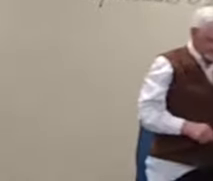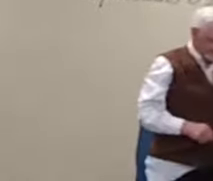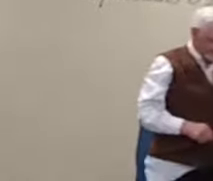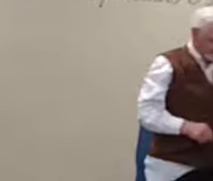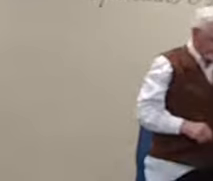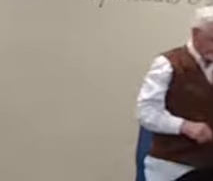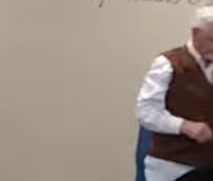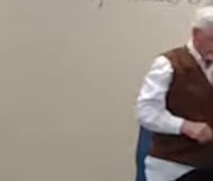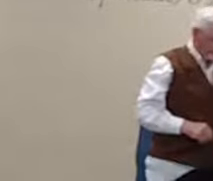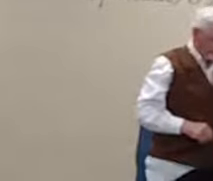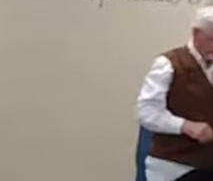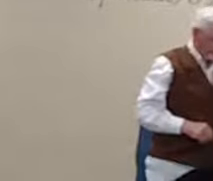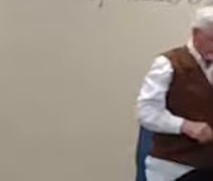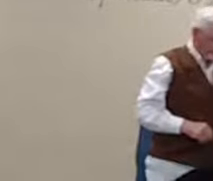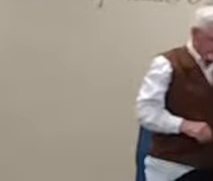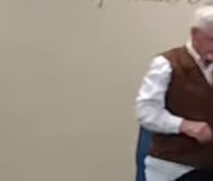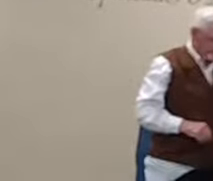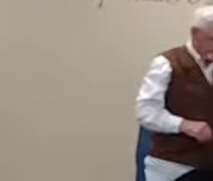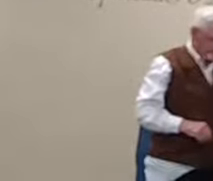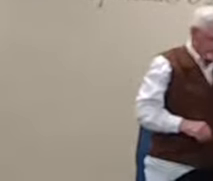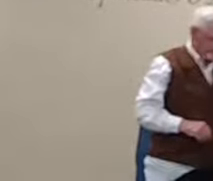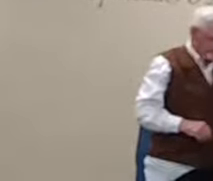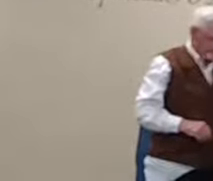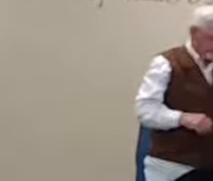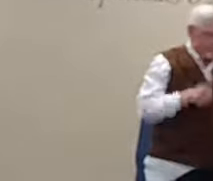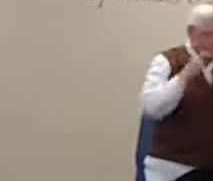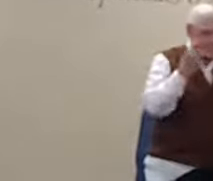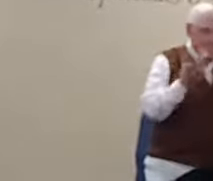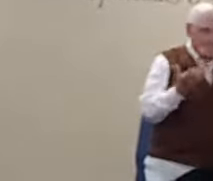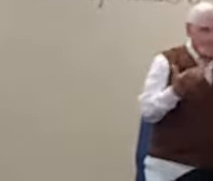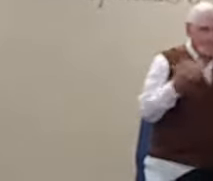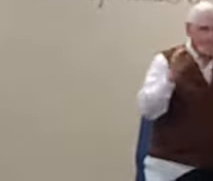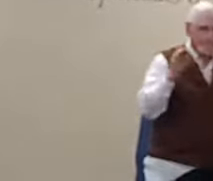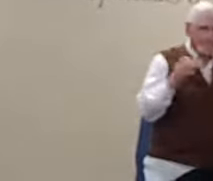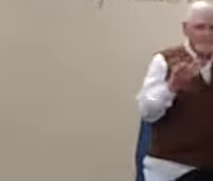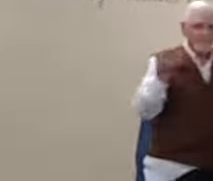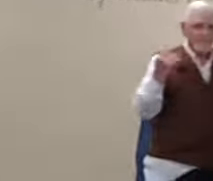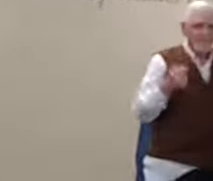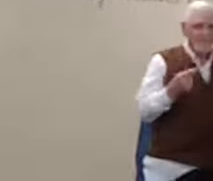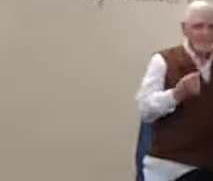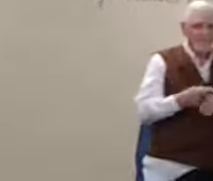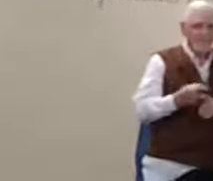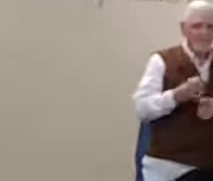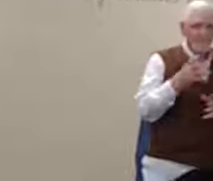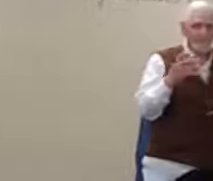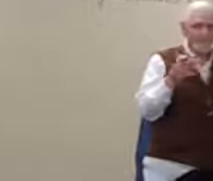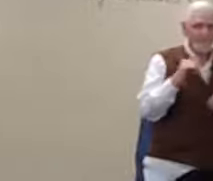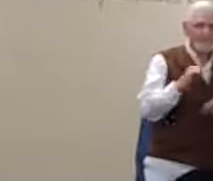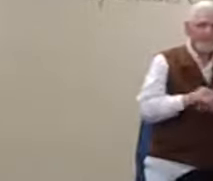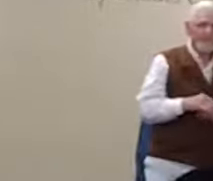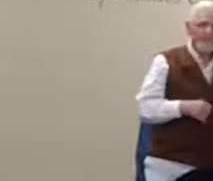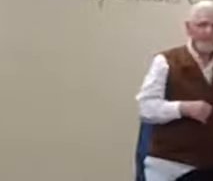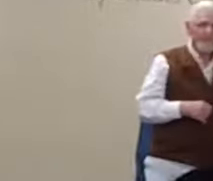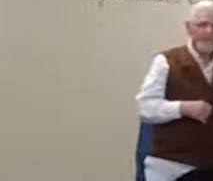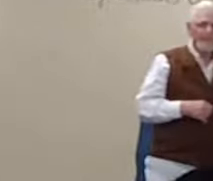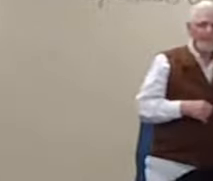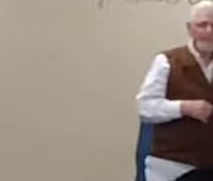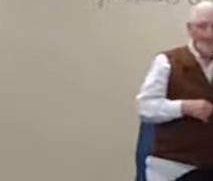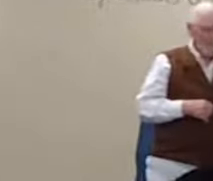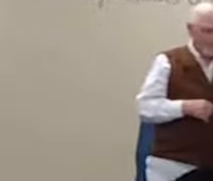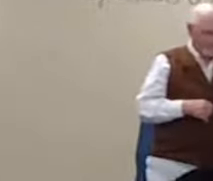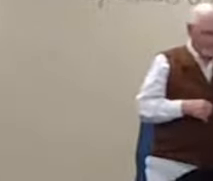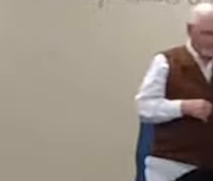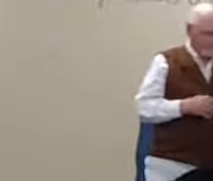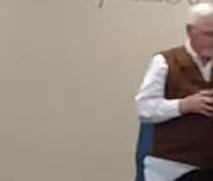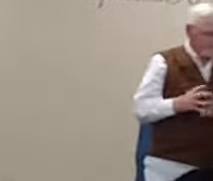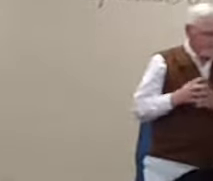Teaching and preaching over the last month. I don't know if you all caught it, but I caught a lot of it. I wrote the notes though, so maybe I remember